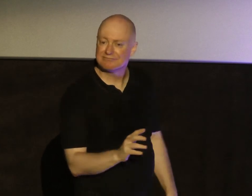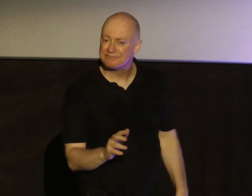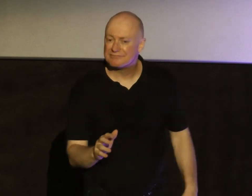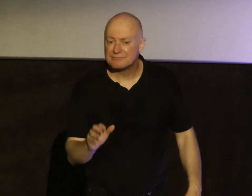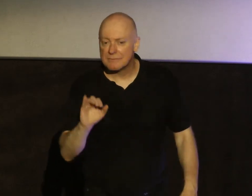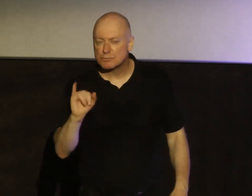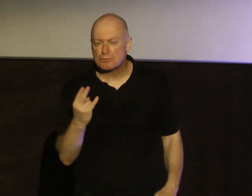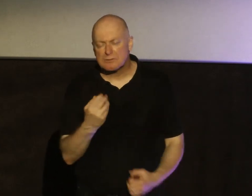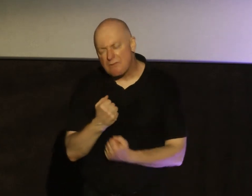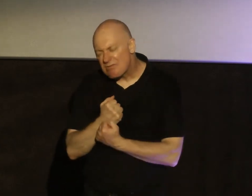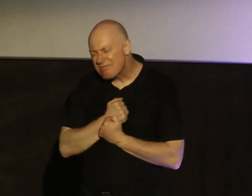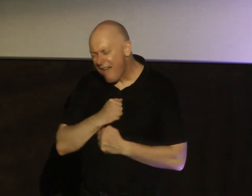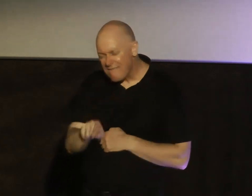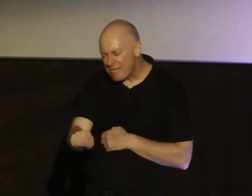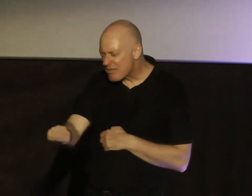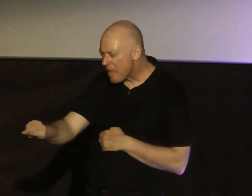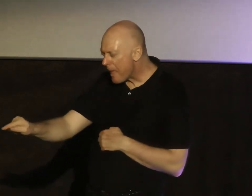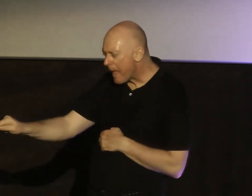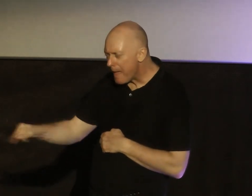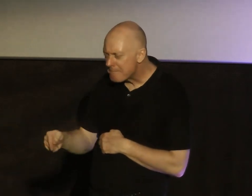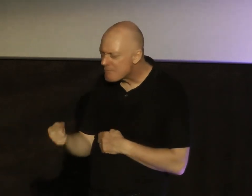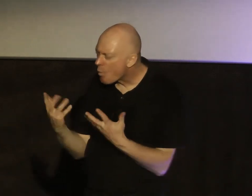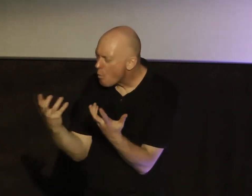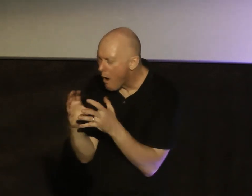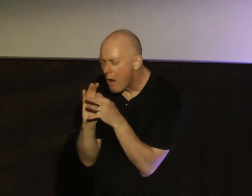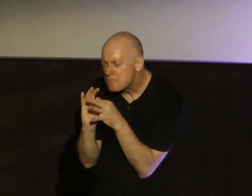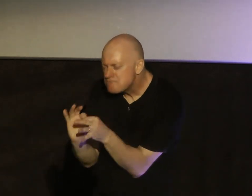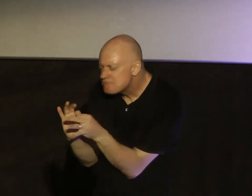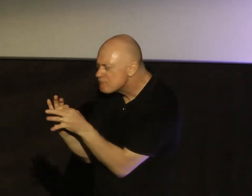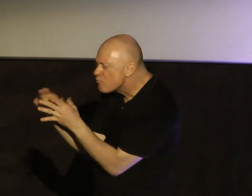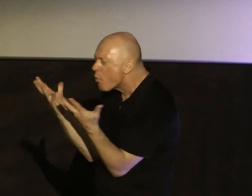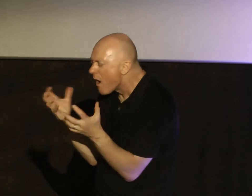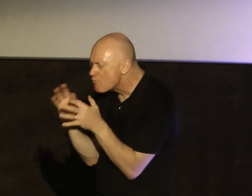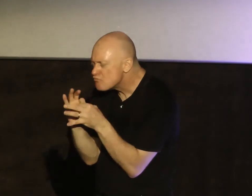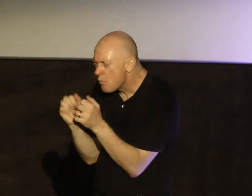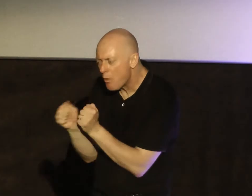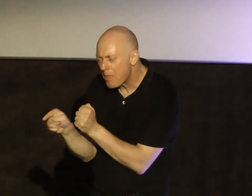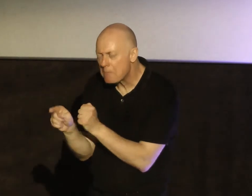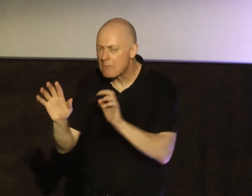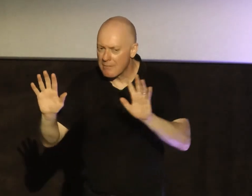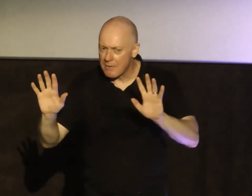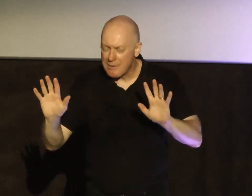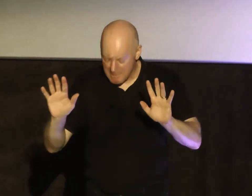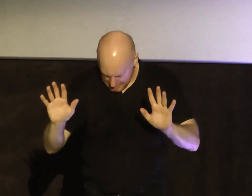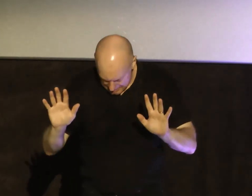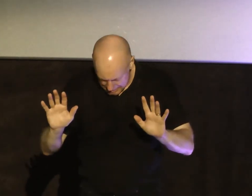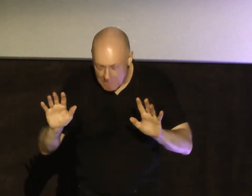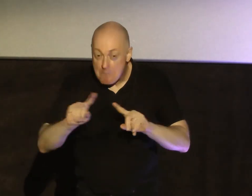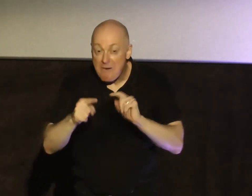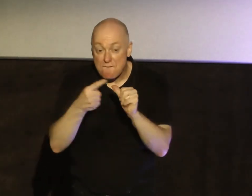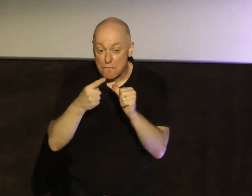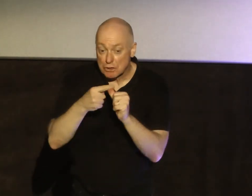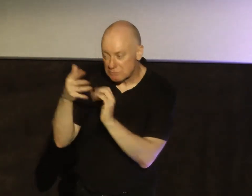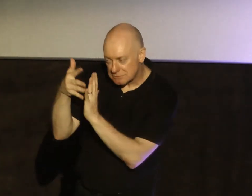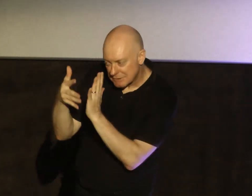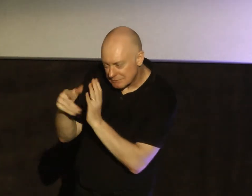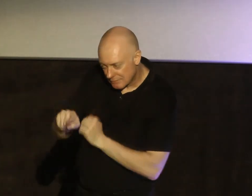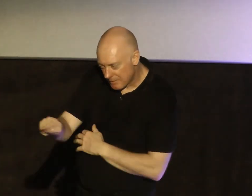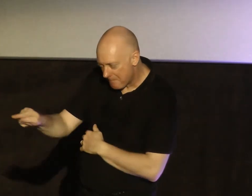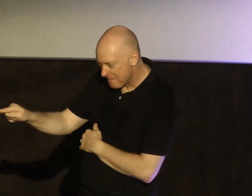Joseph loves them. He wants to reconcile with them. But he's testing them. Have